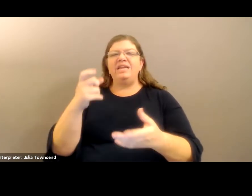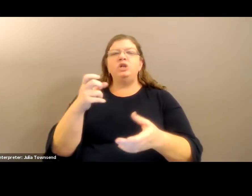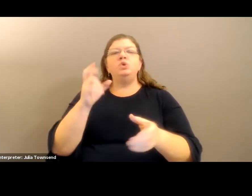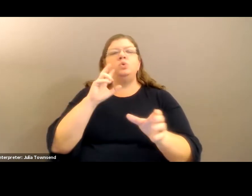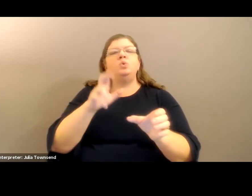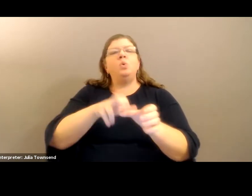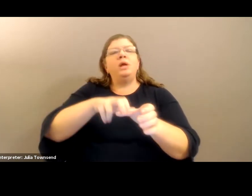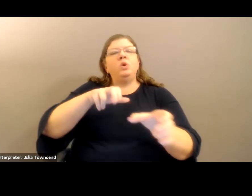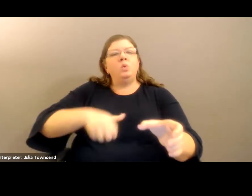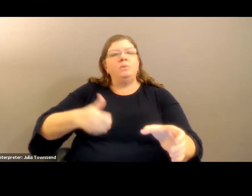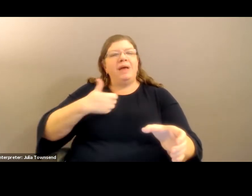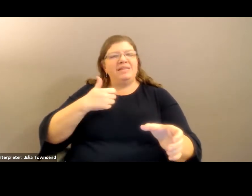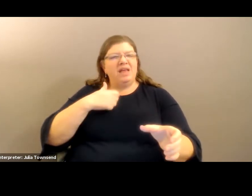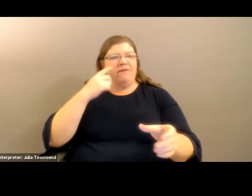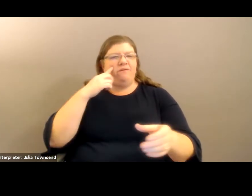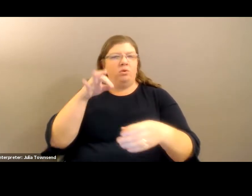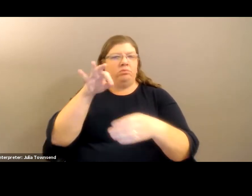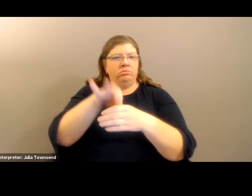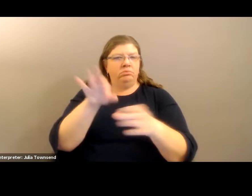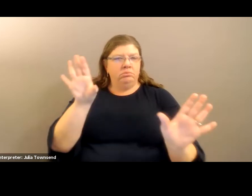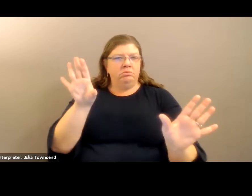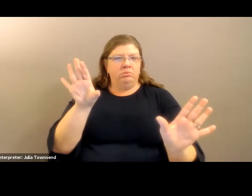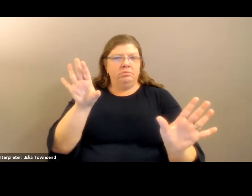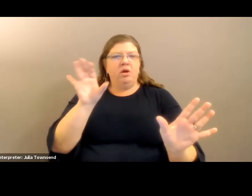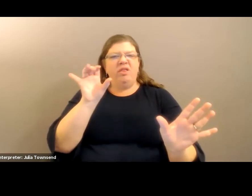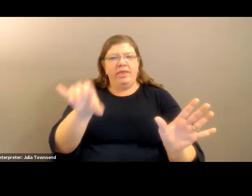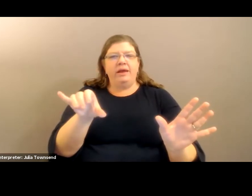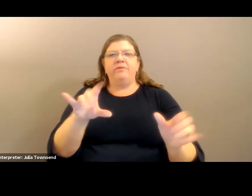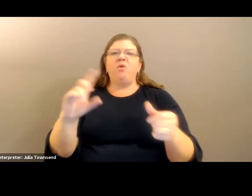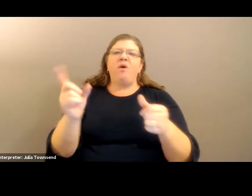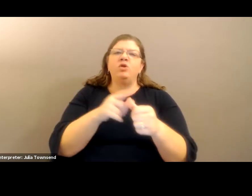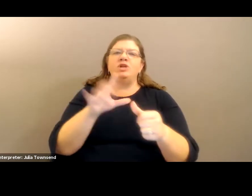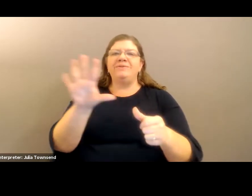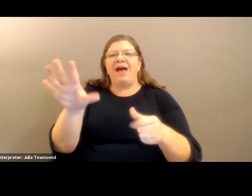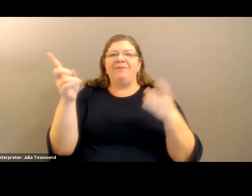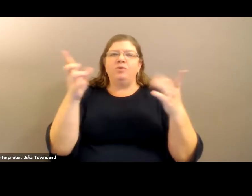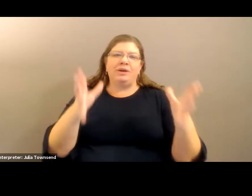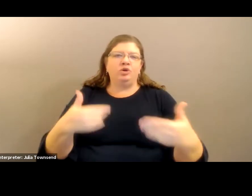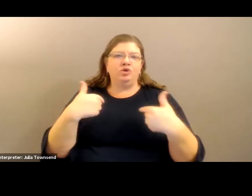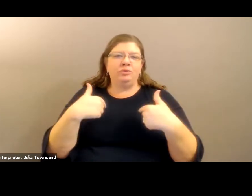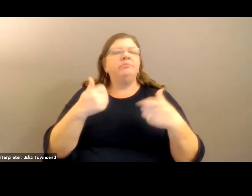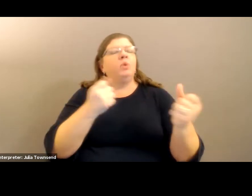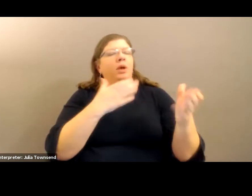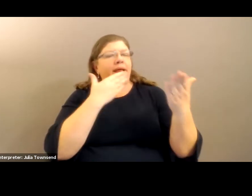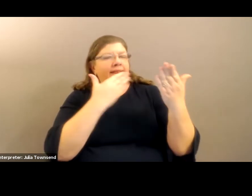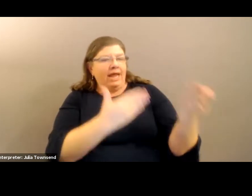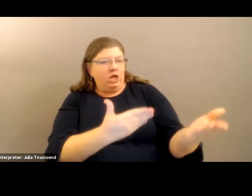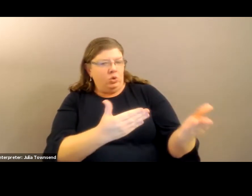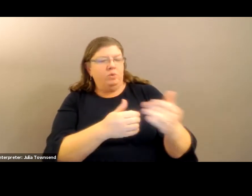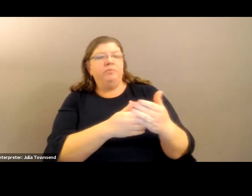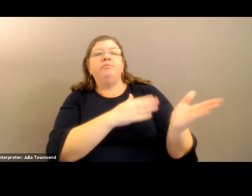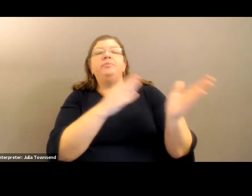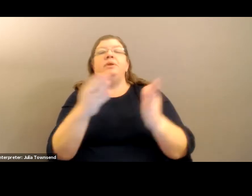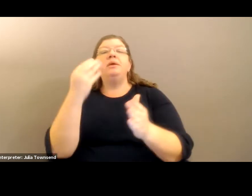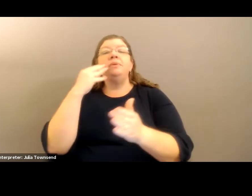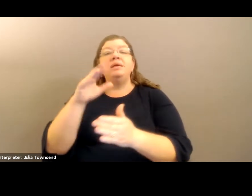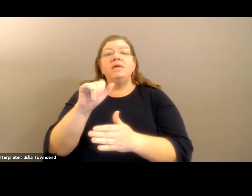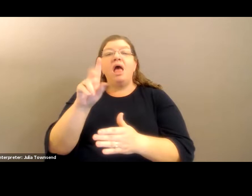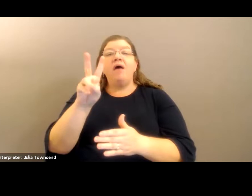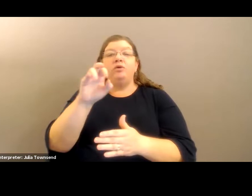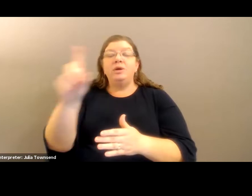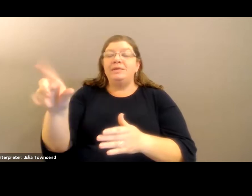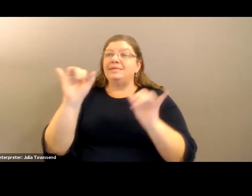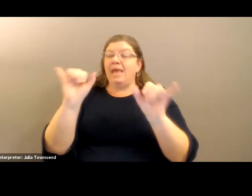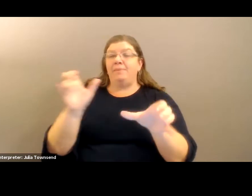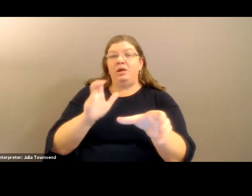as the first 5. Leader of the first 5, so. Okay, thank you. Ms. Alvarez? I also need to